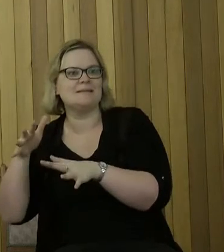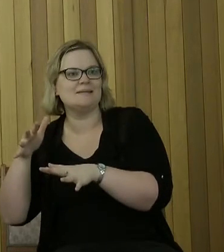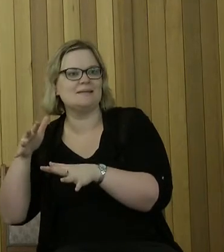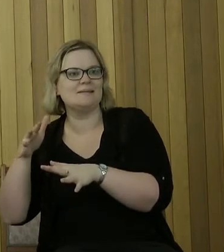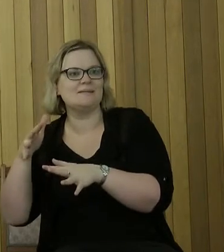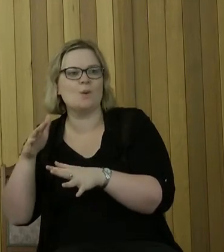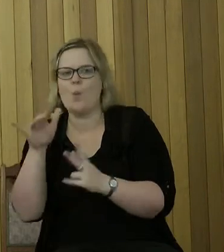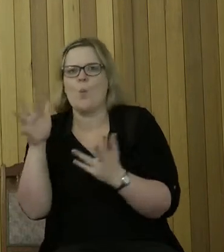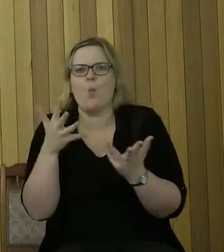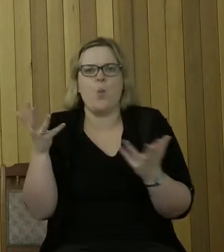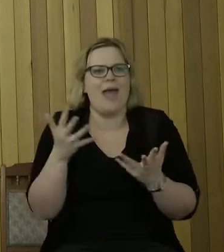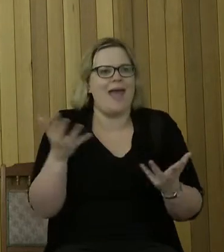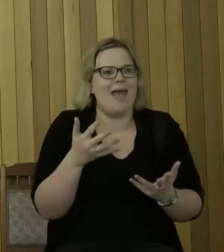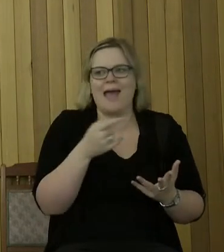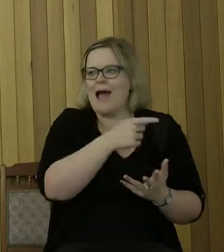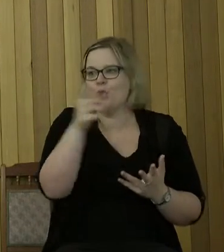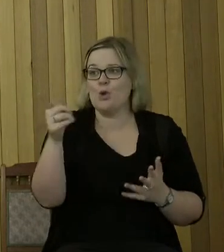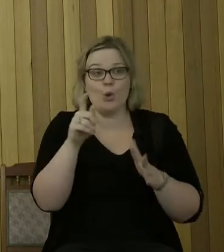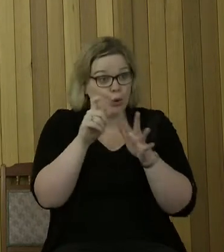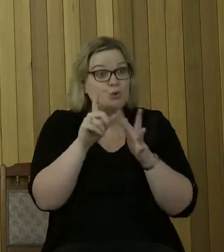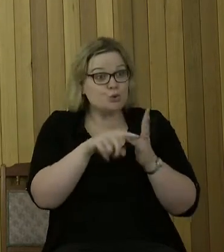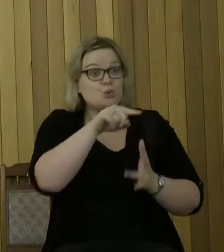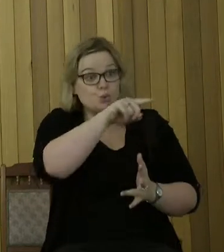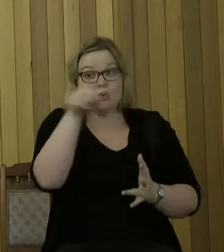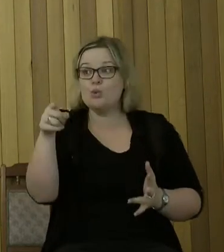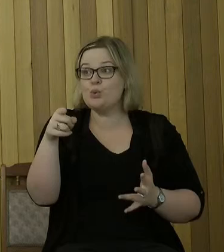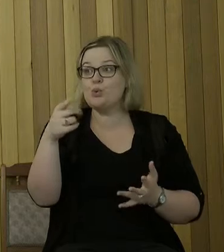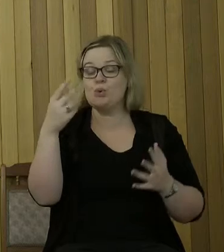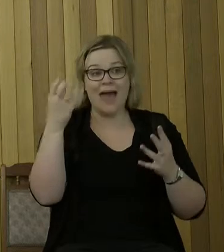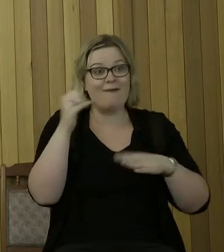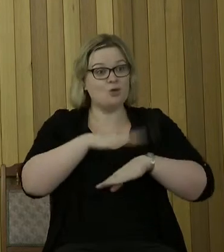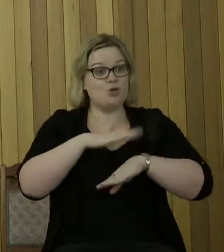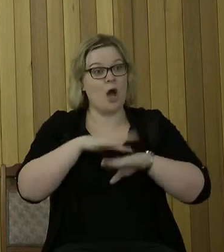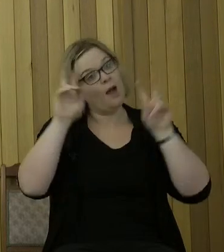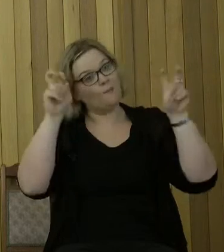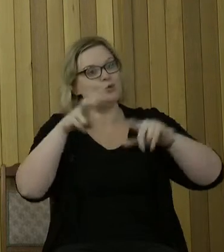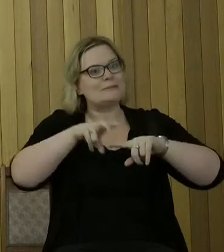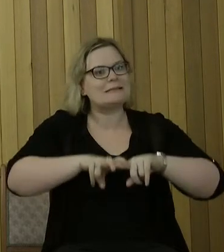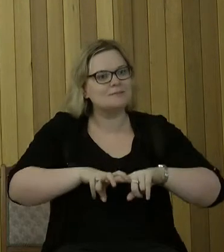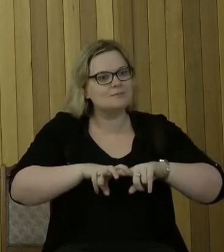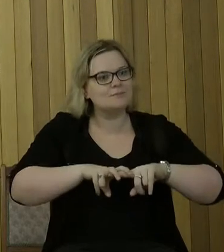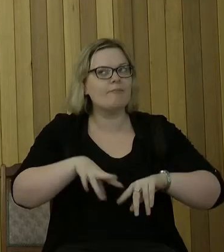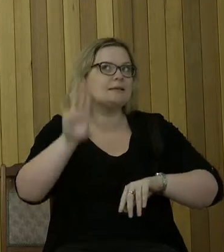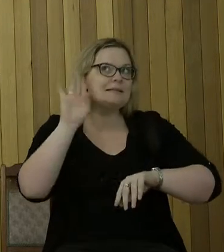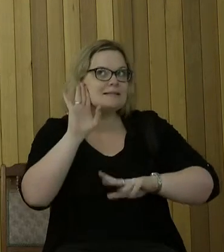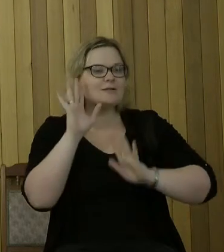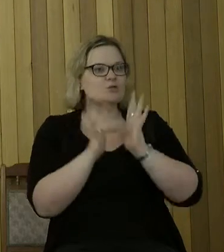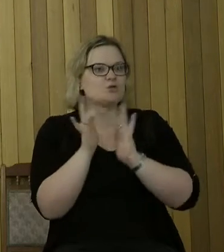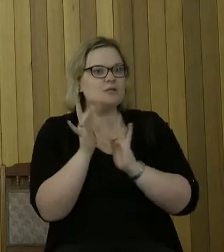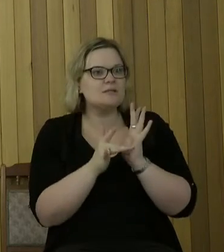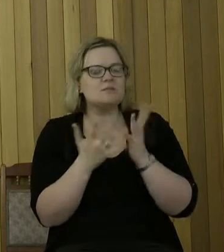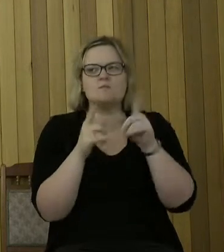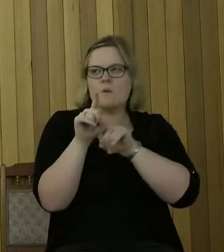Be honest. Do you take time to sit at the feet of Jesus? Listen,